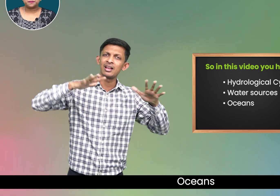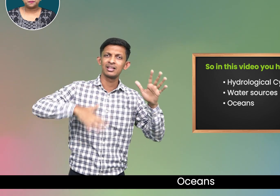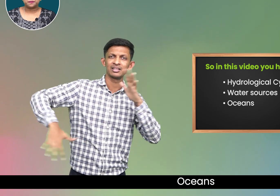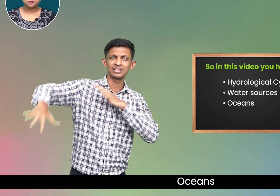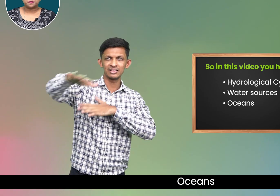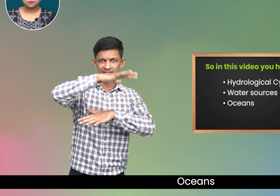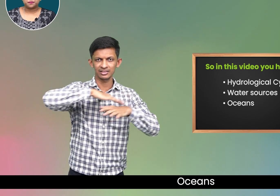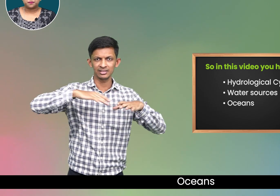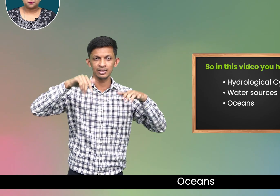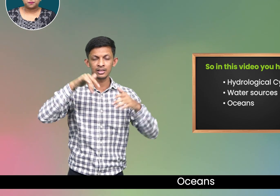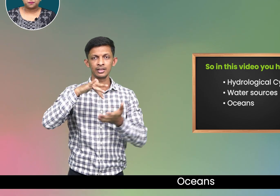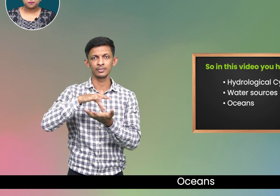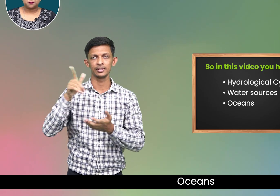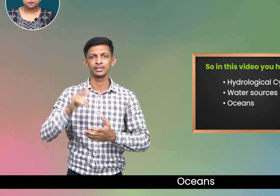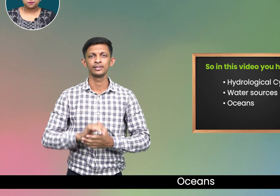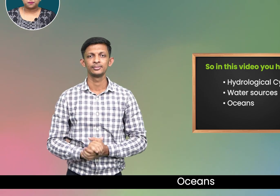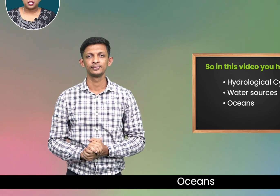oceans,